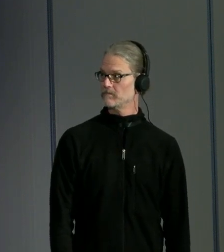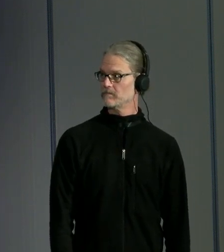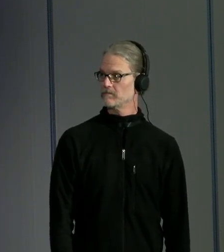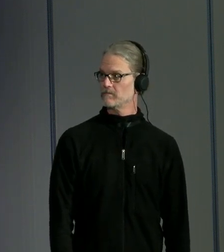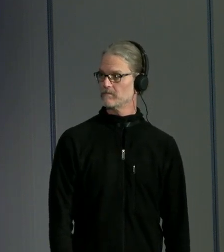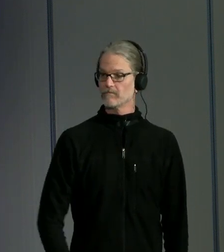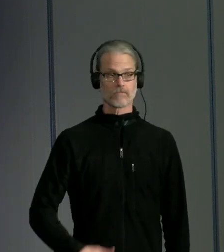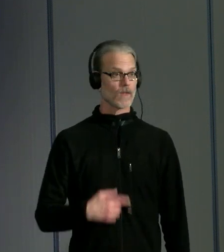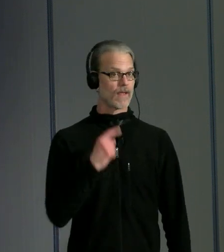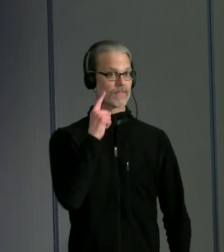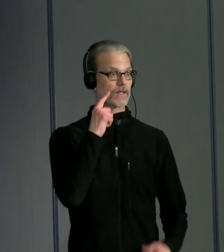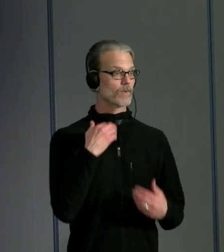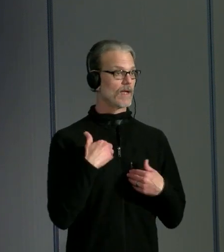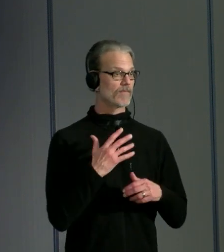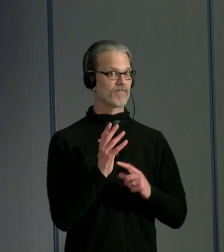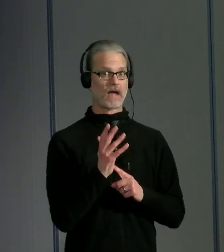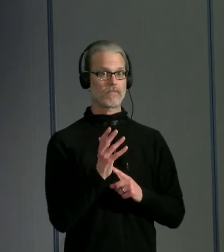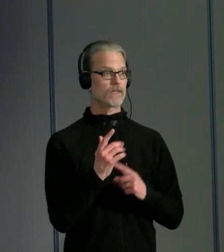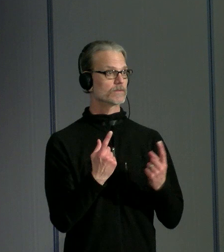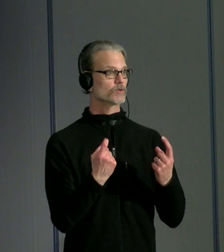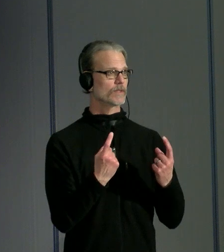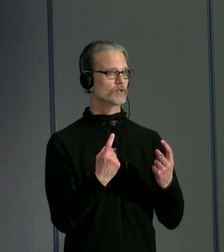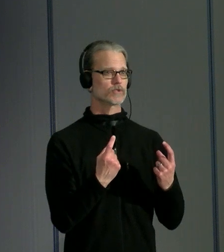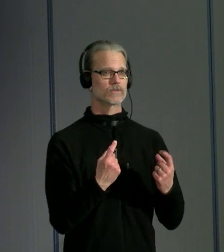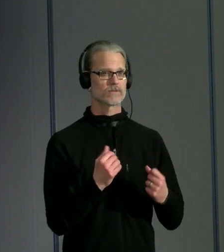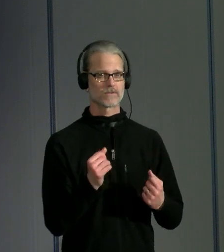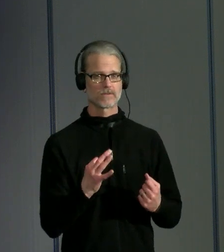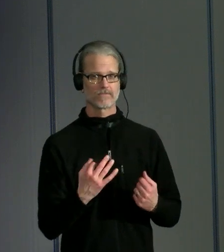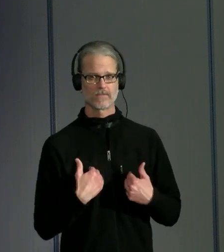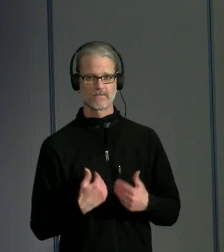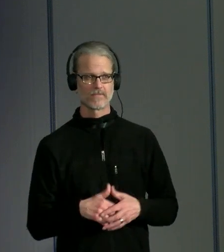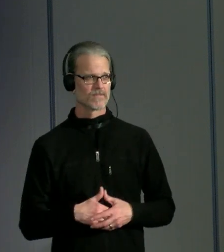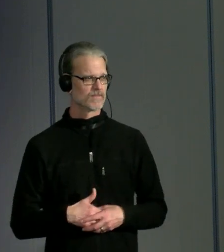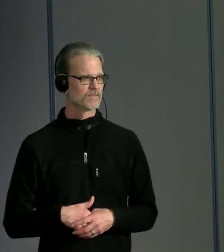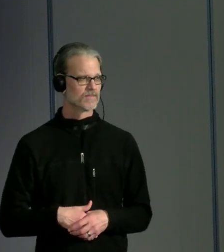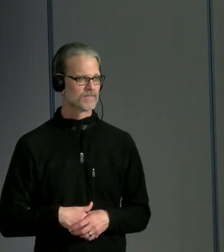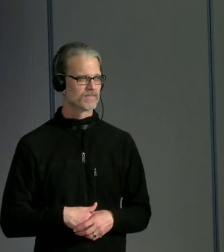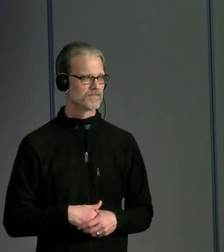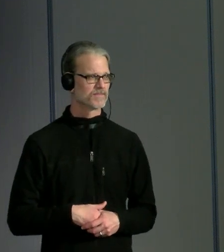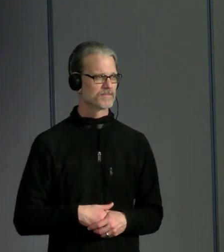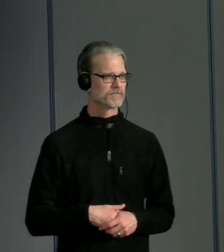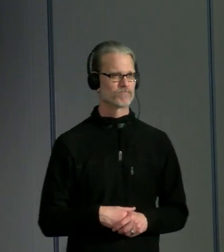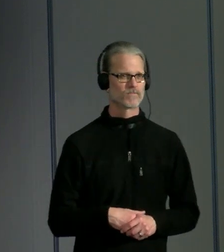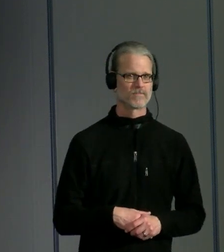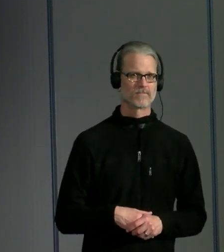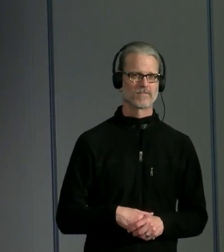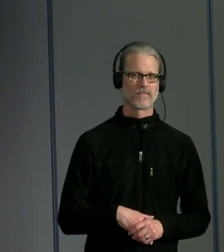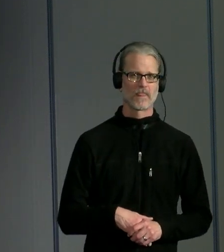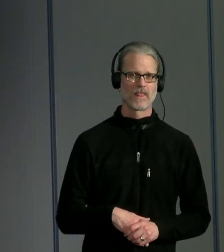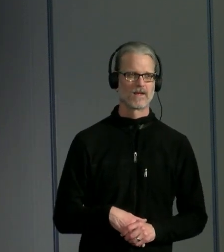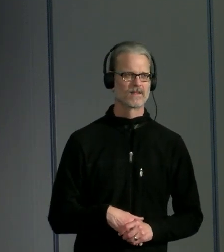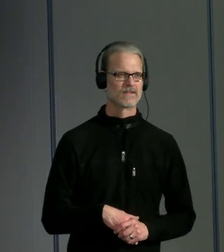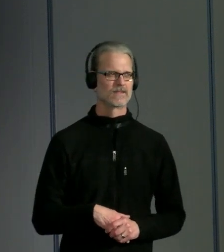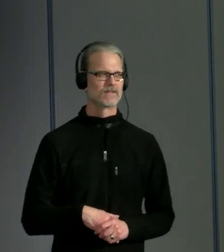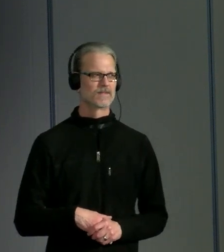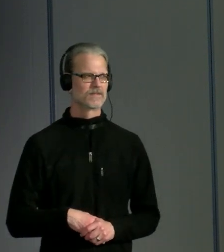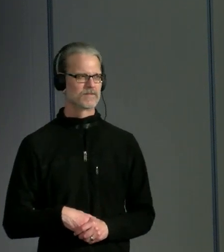Yeah. So I think we do have like 5 minutes for questions if anyone wants to raise their hand, and we'll try to answer those.